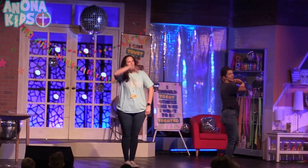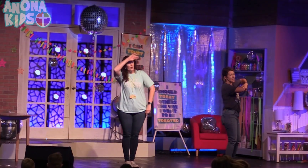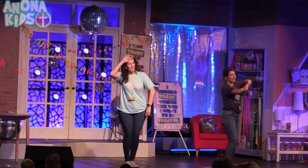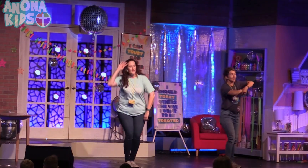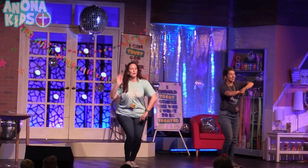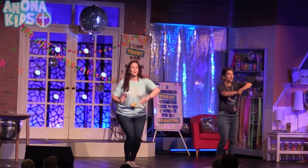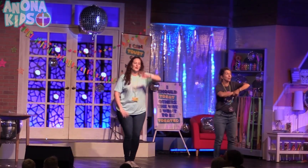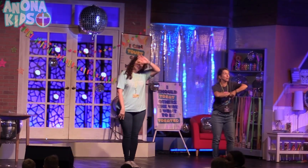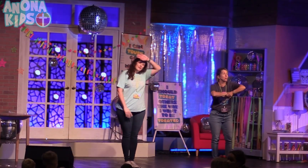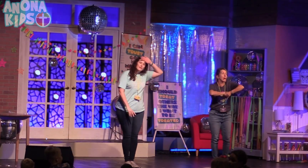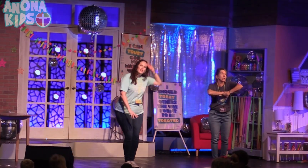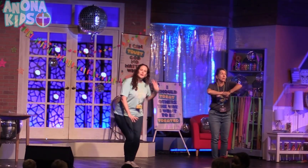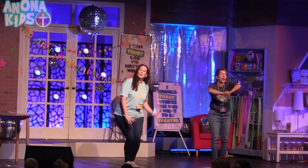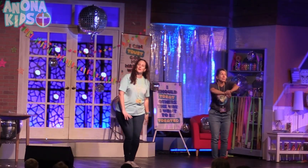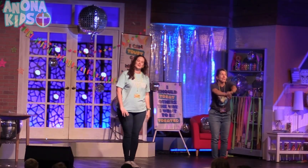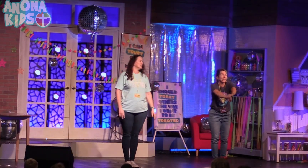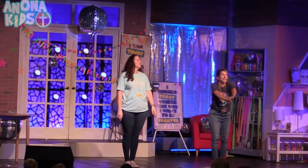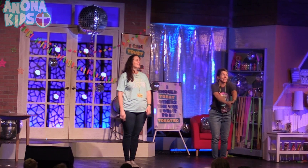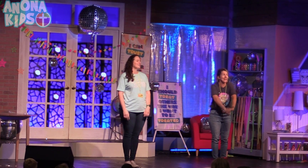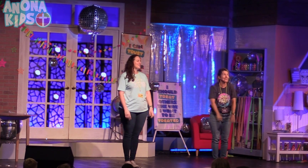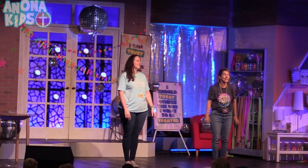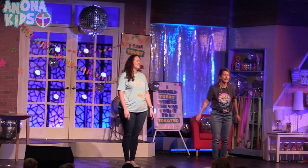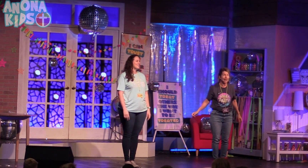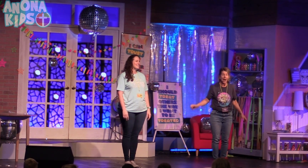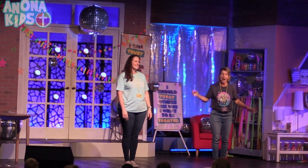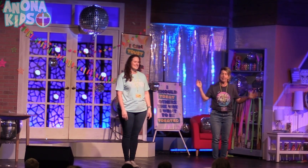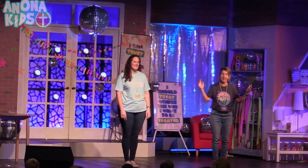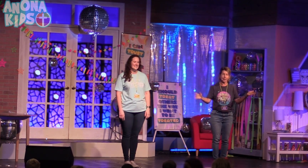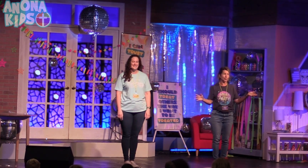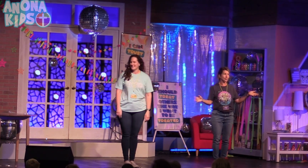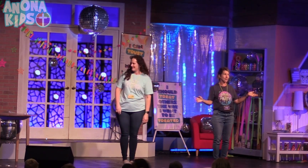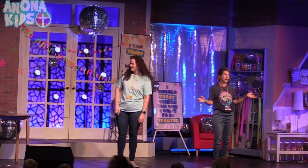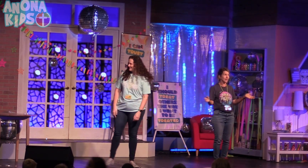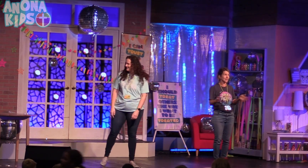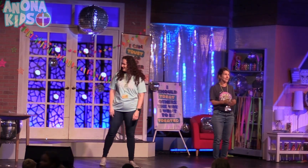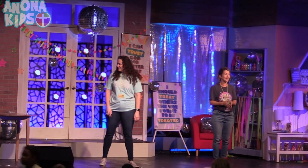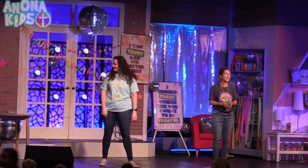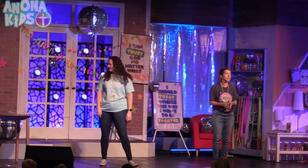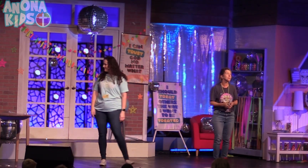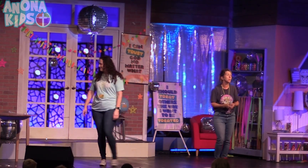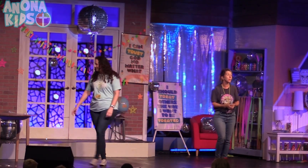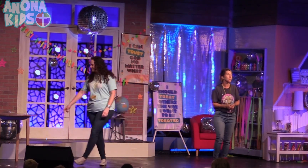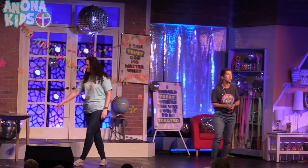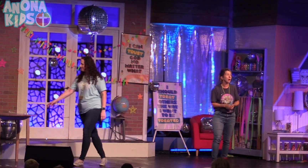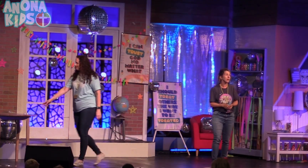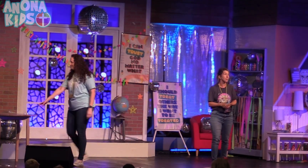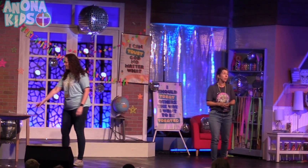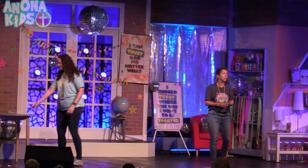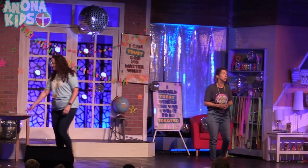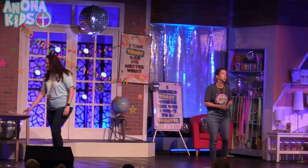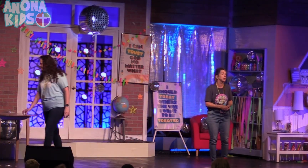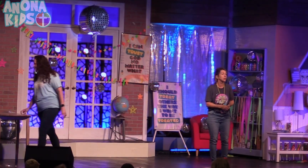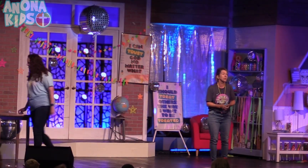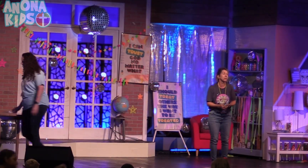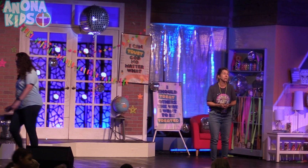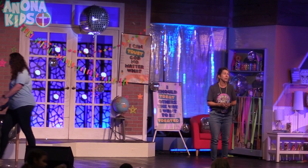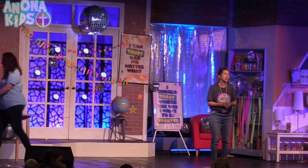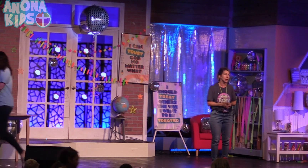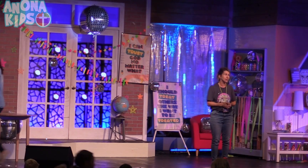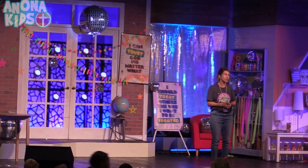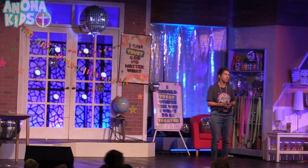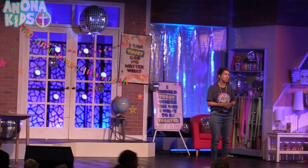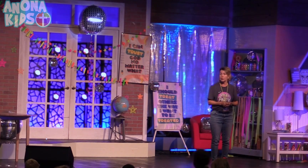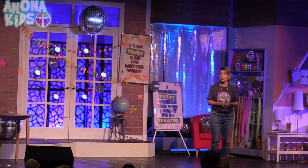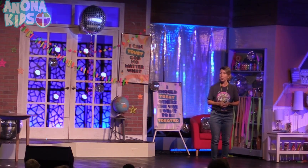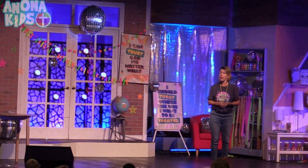Our phew. Great phew. Job singing and dancing. And thank you for taking a seat. This month, we're talking about the joy that Jesus